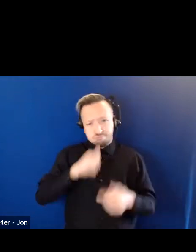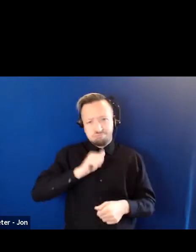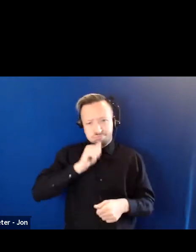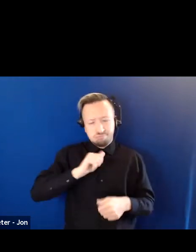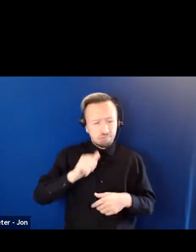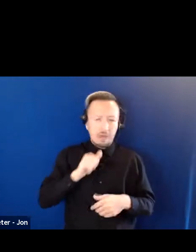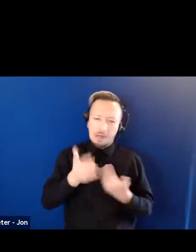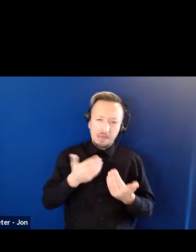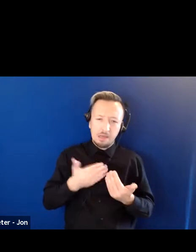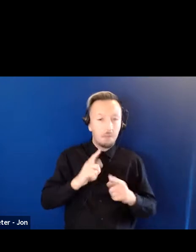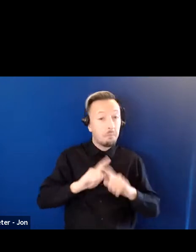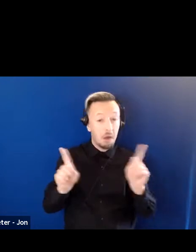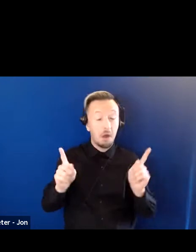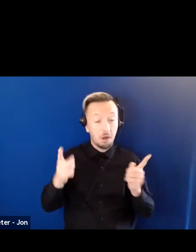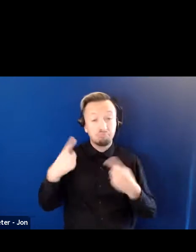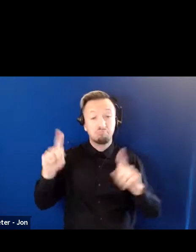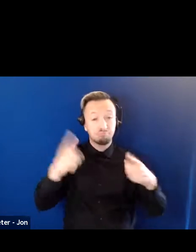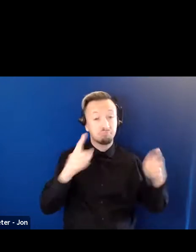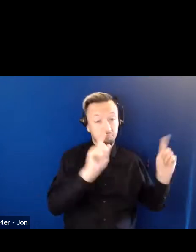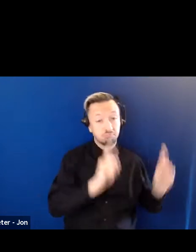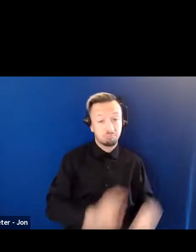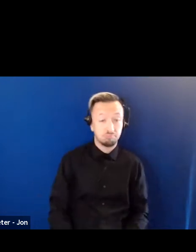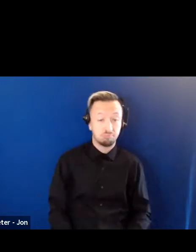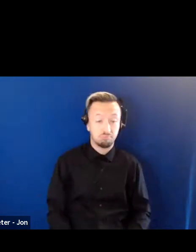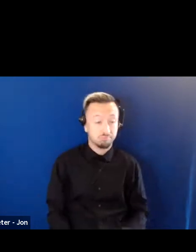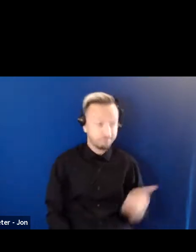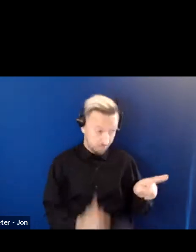us. Kim, do you have anything?